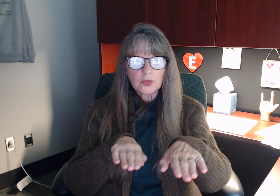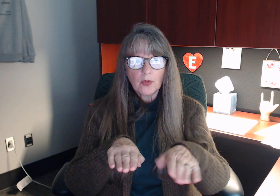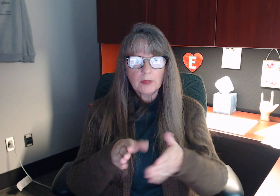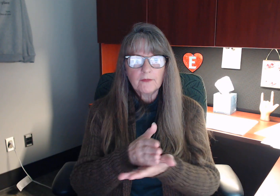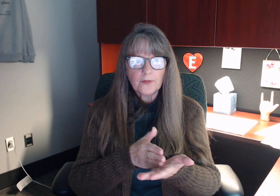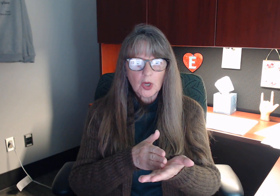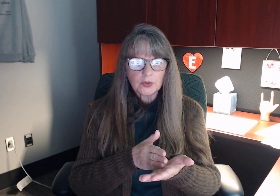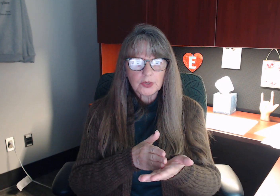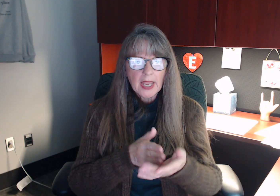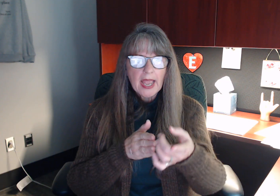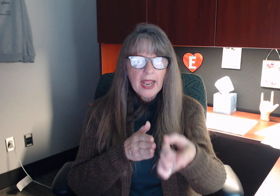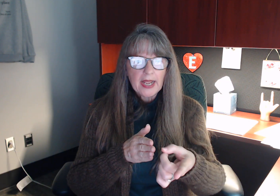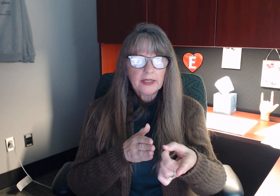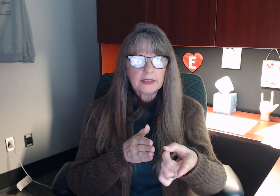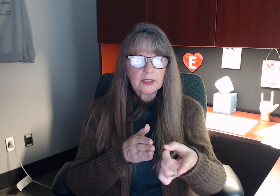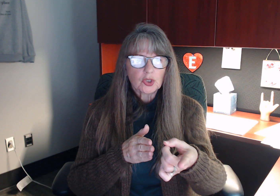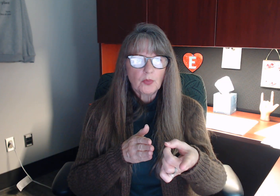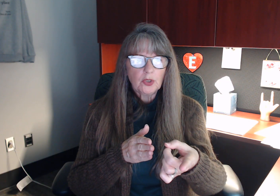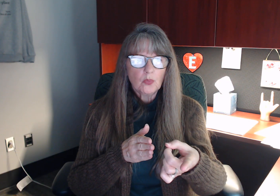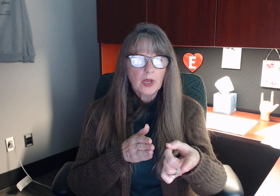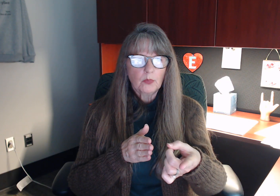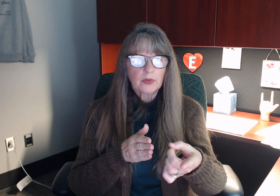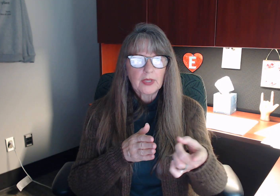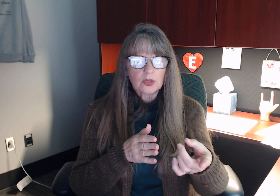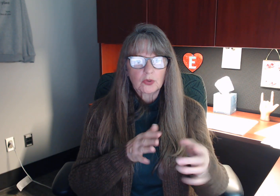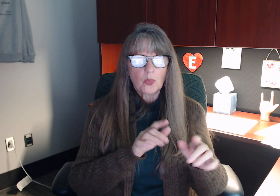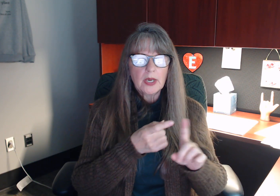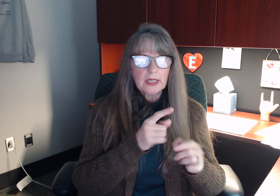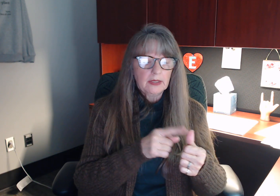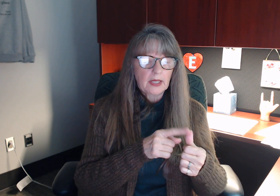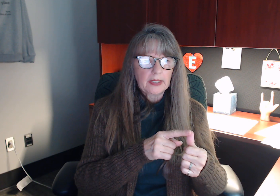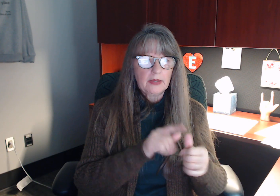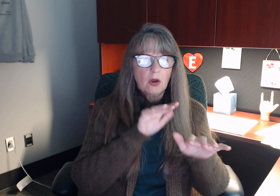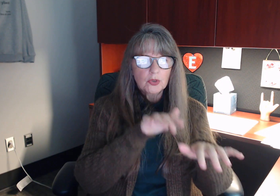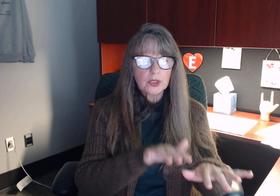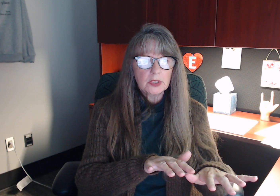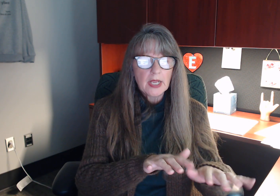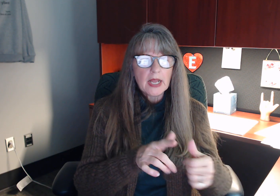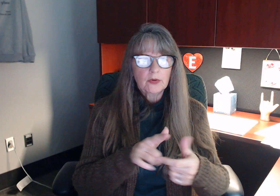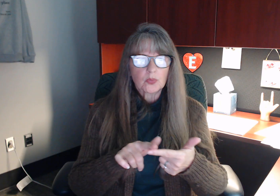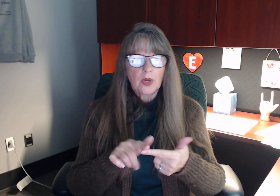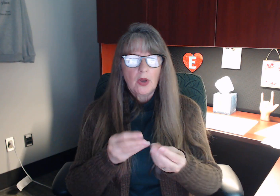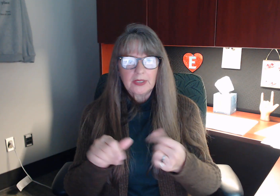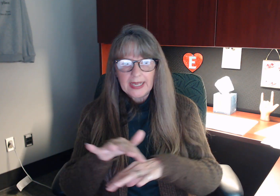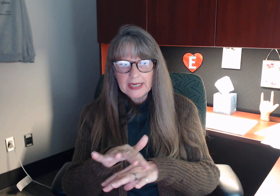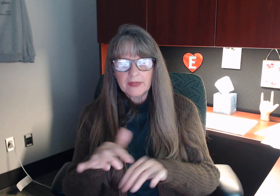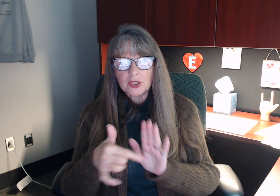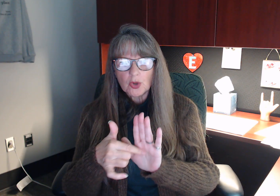transform fault, and it's showing you one where there's one in like in the ocean and there's one on land, and they show that